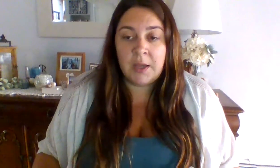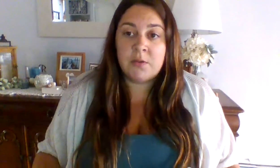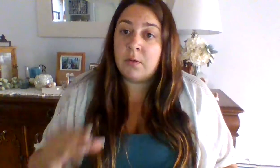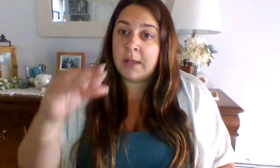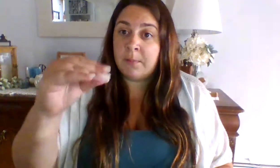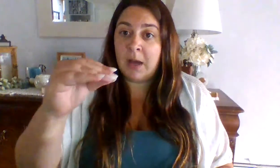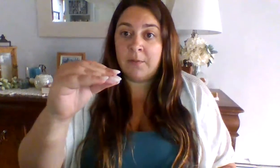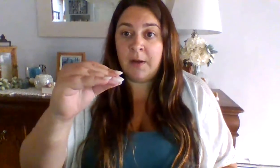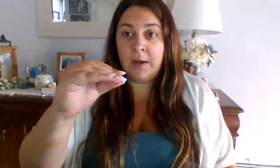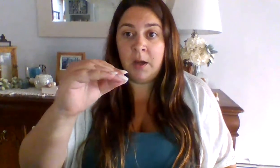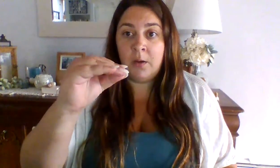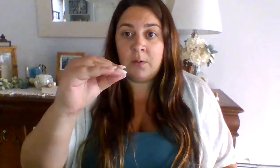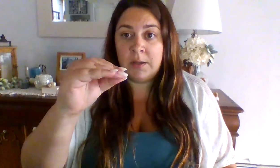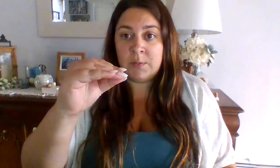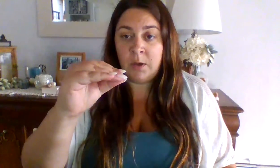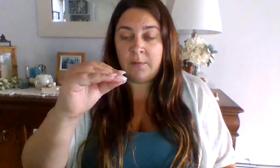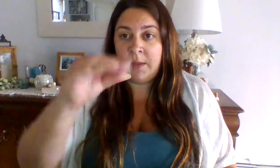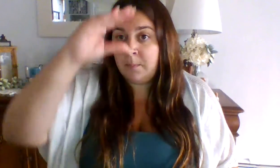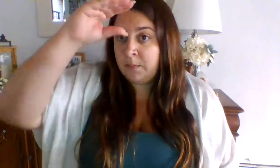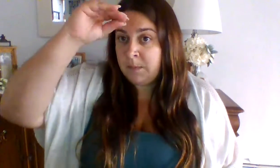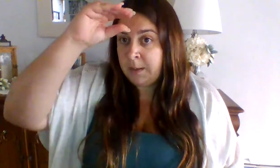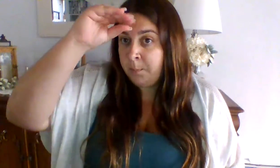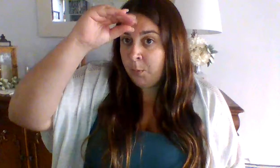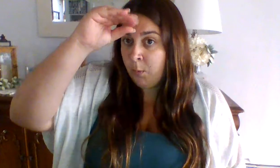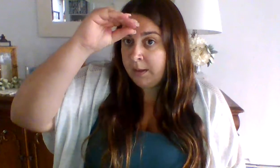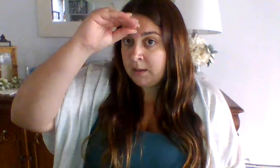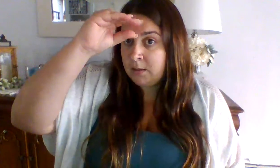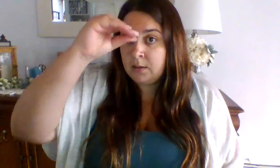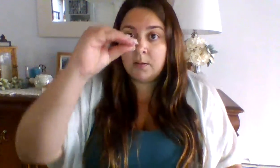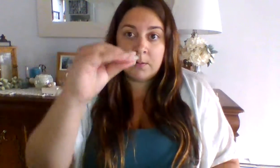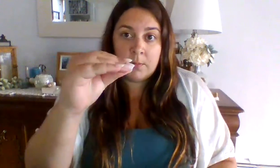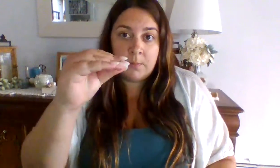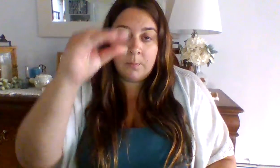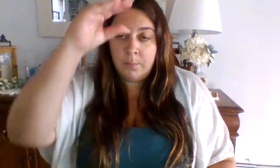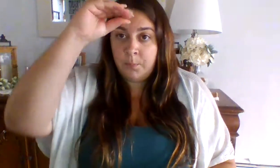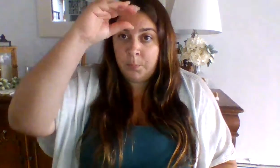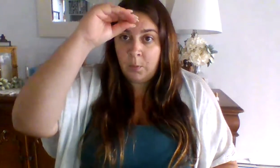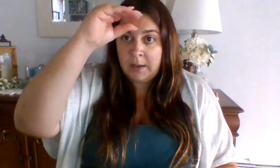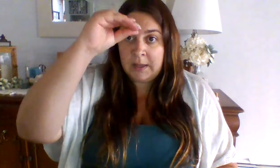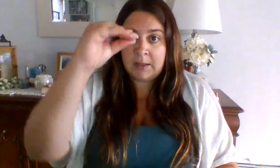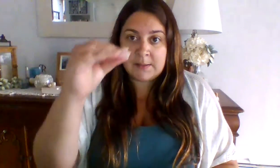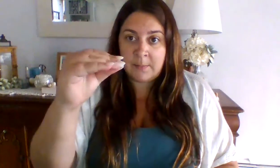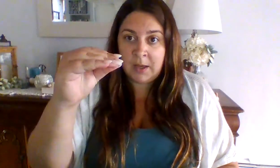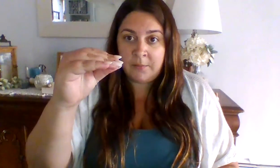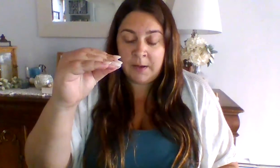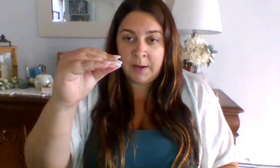So like modified O is one of them, like boy. Boy is a modified O.